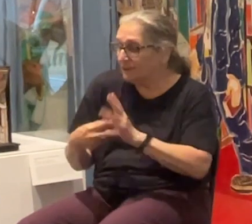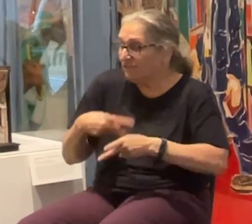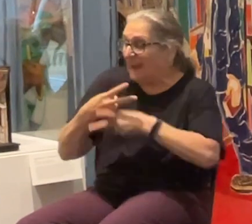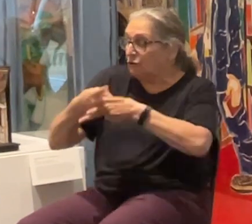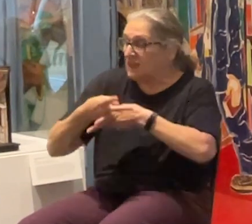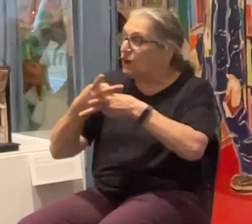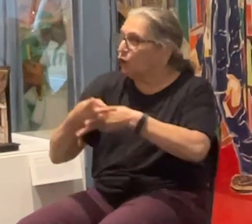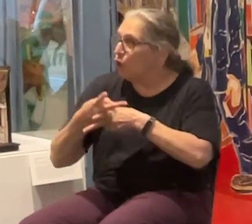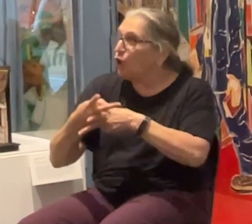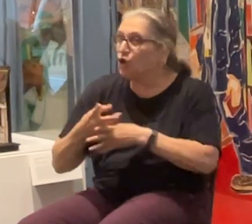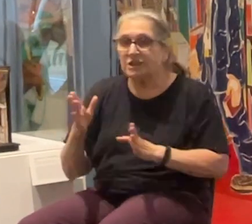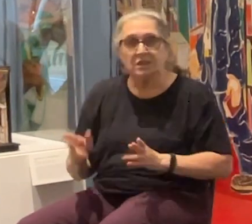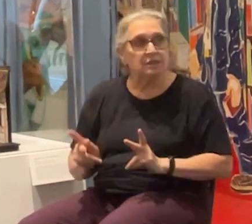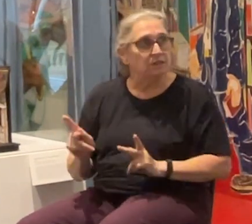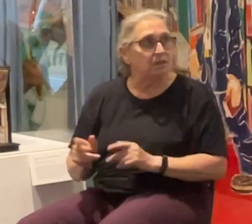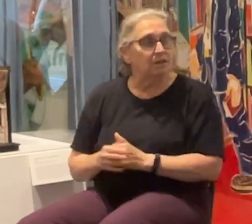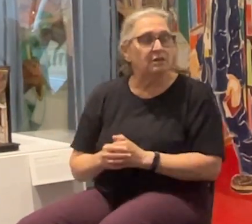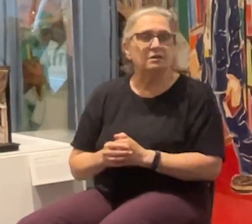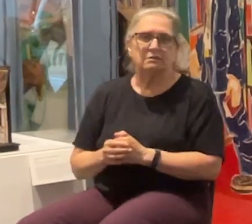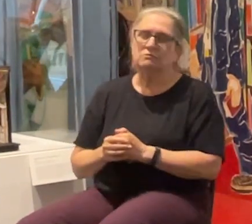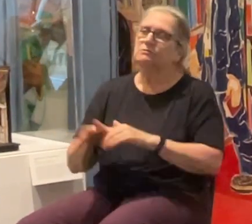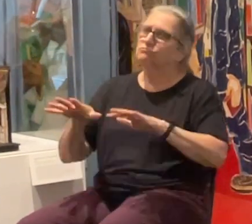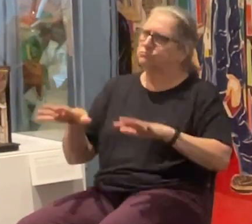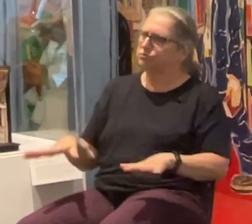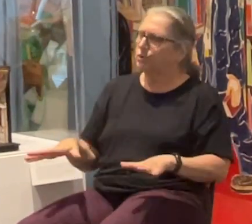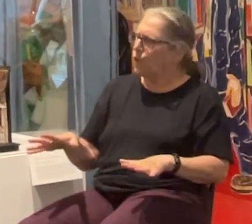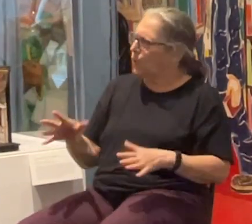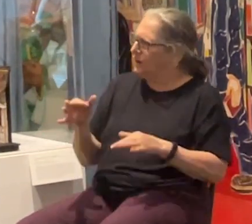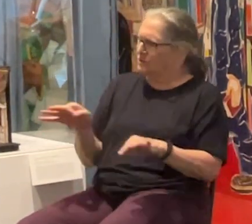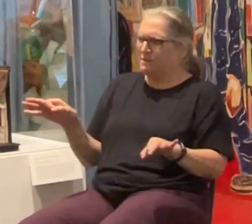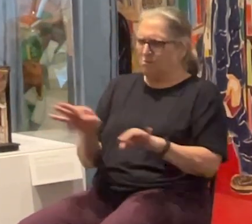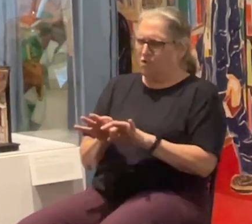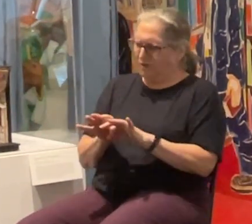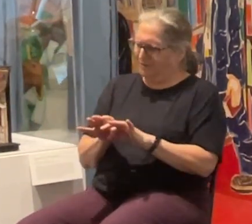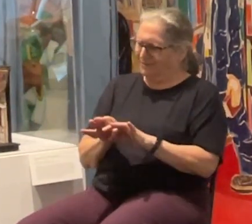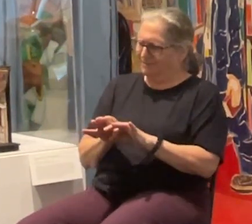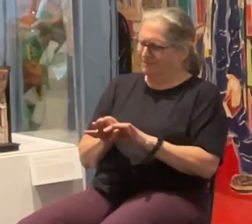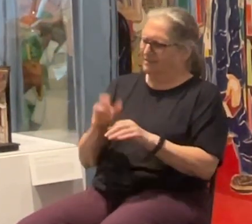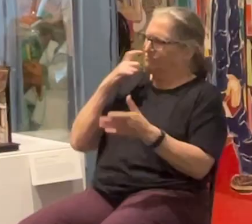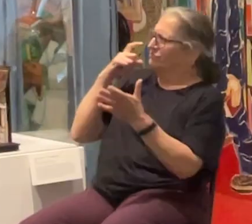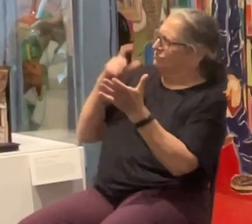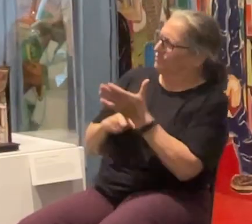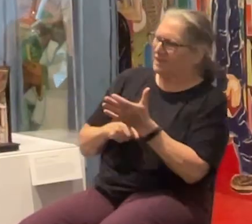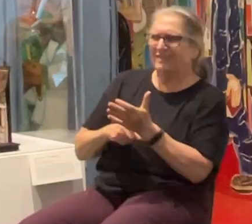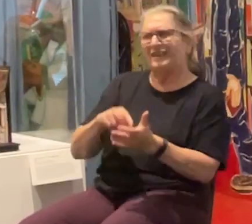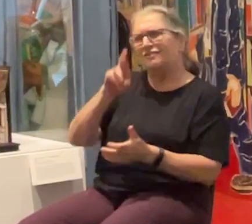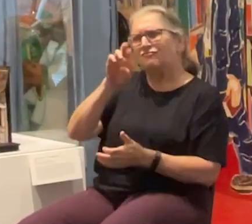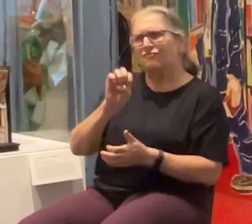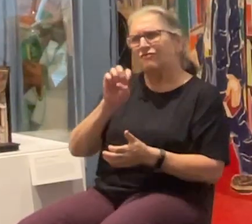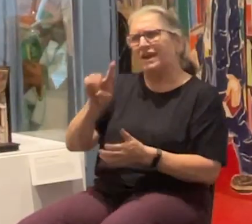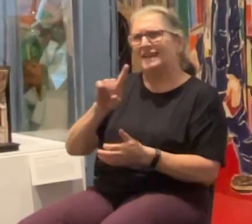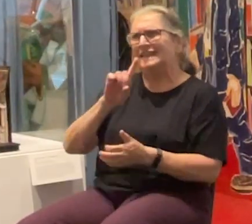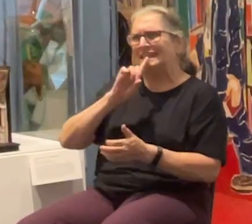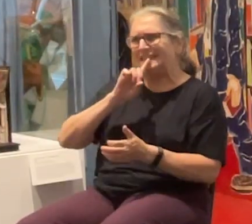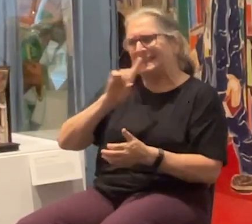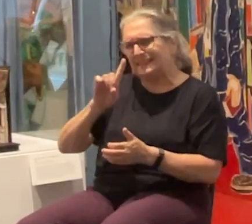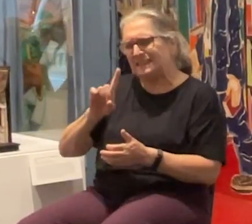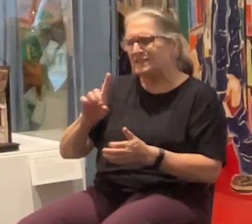also as the importance and stature of recognizing what an icon of American art Red is,